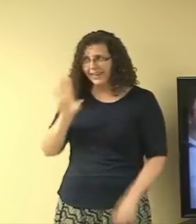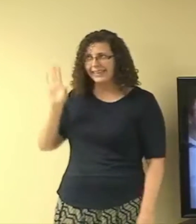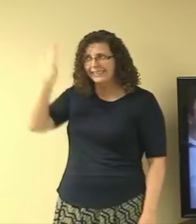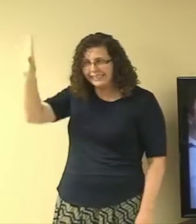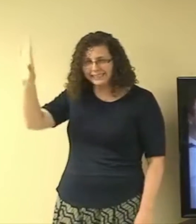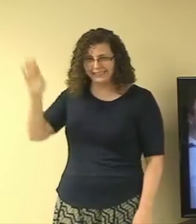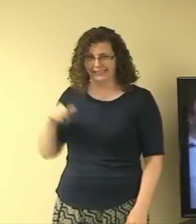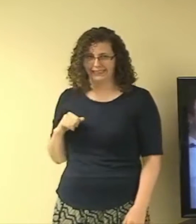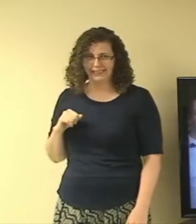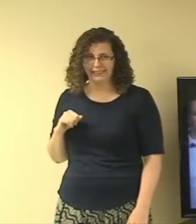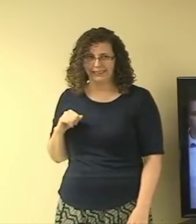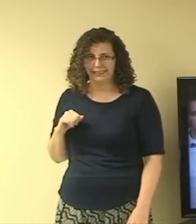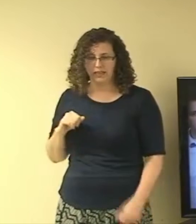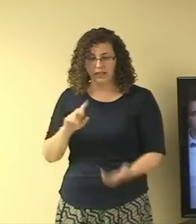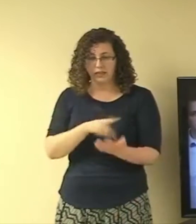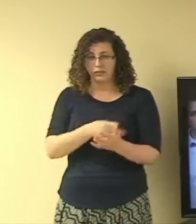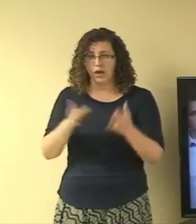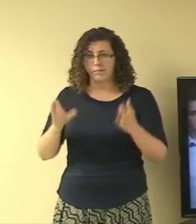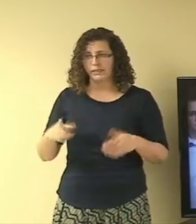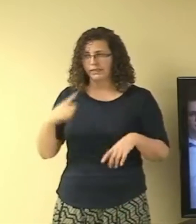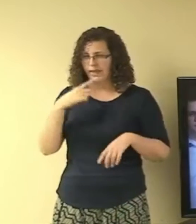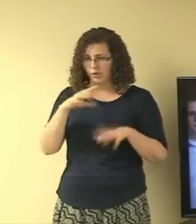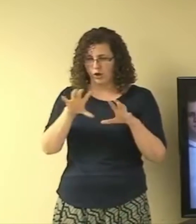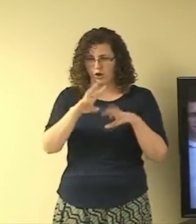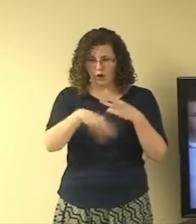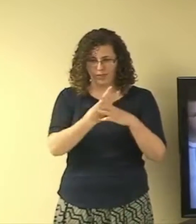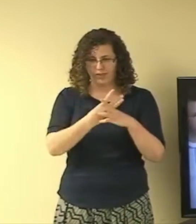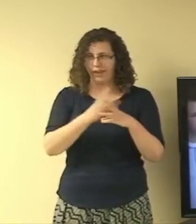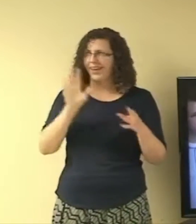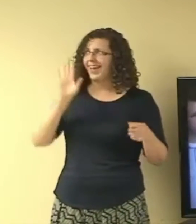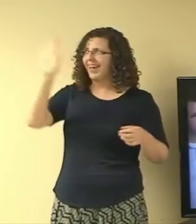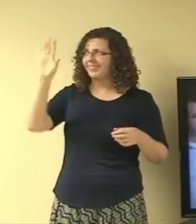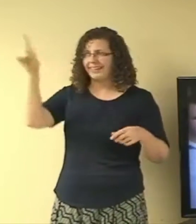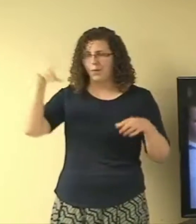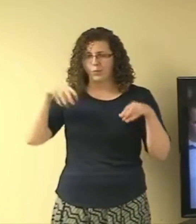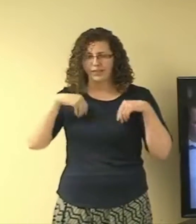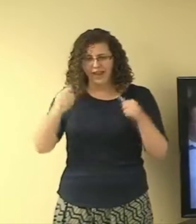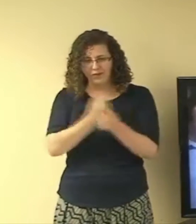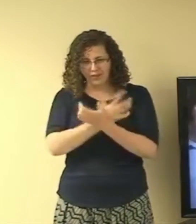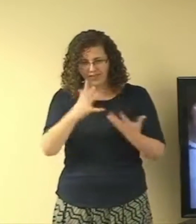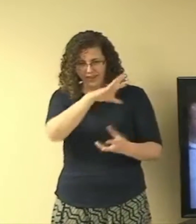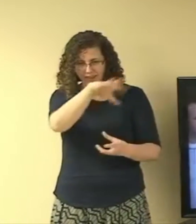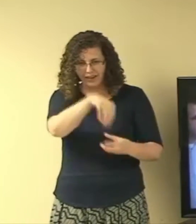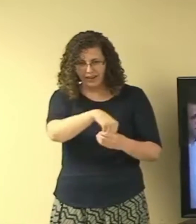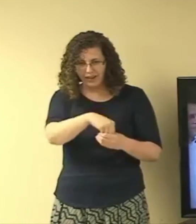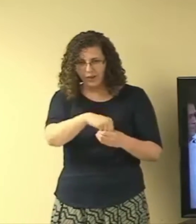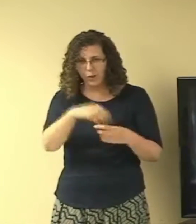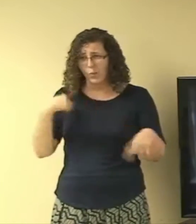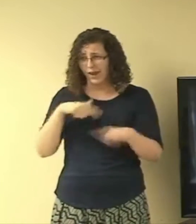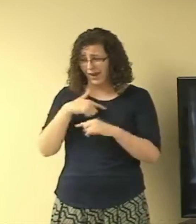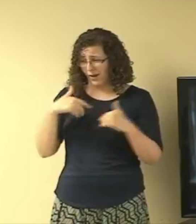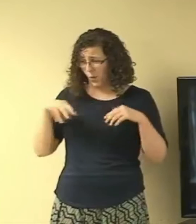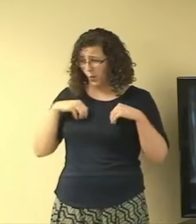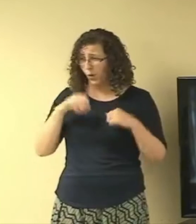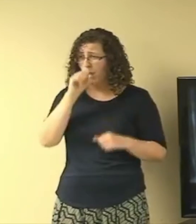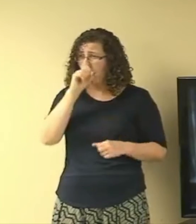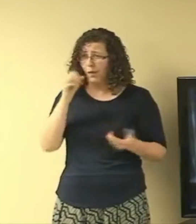all. The psalmist says, the earth is the Lord's and the fullness thereof. God owns it all. We don't own